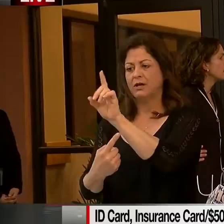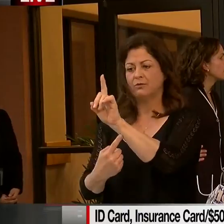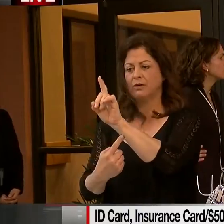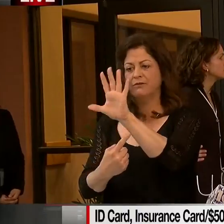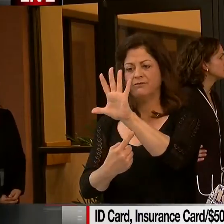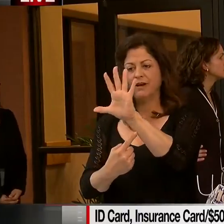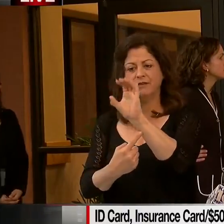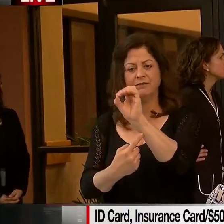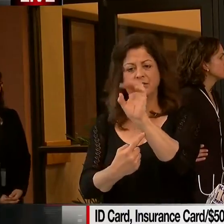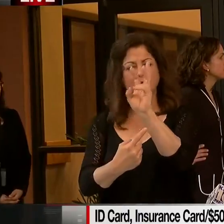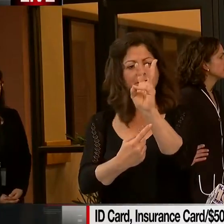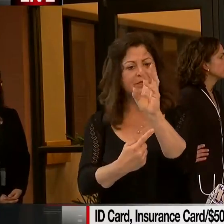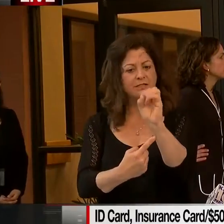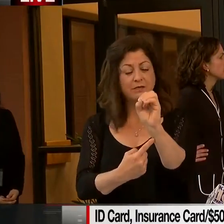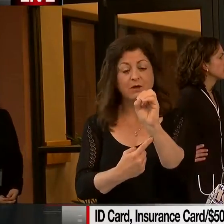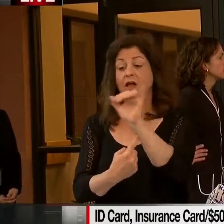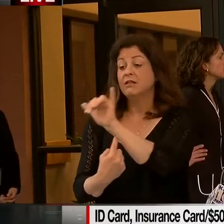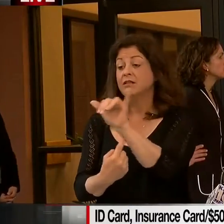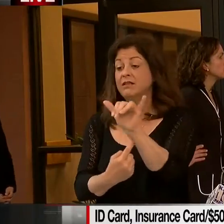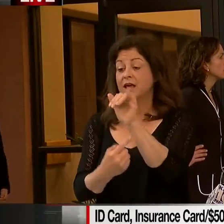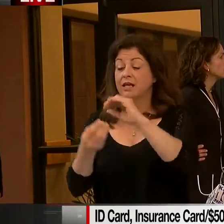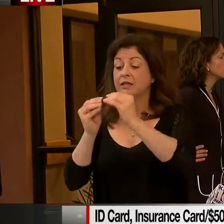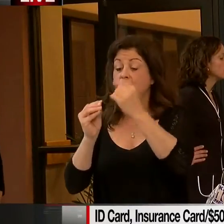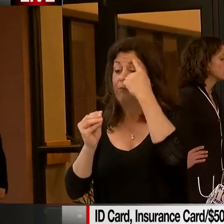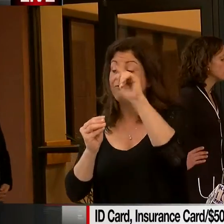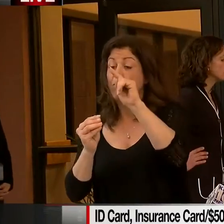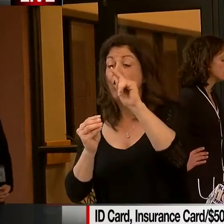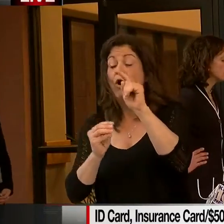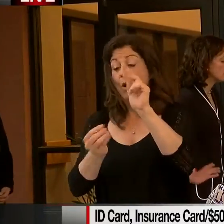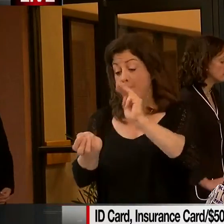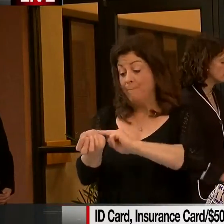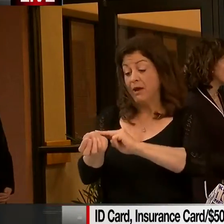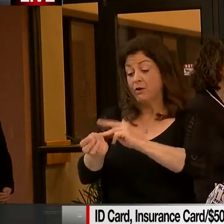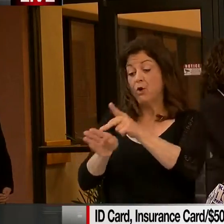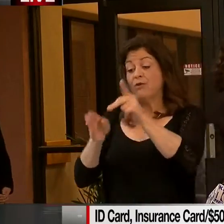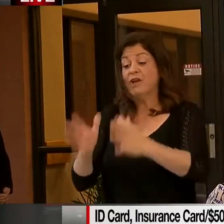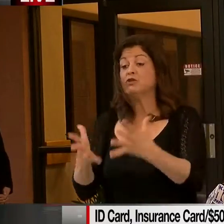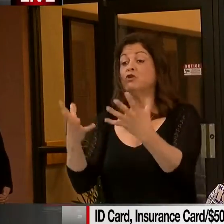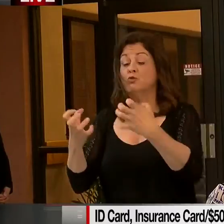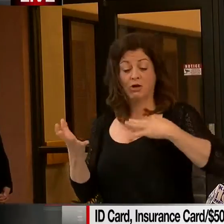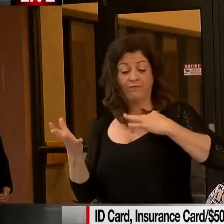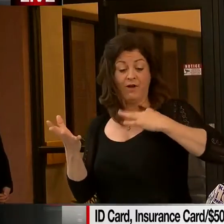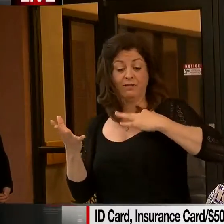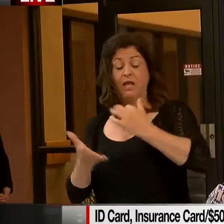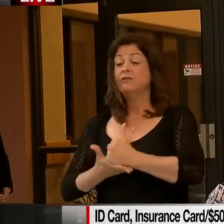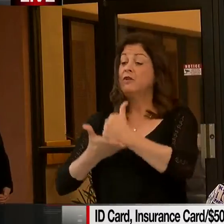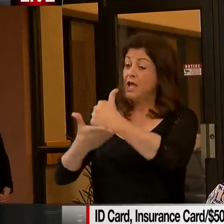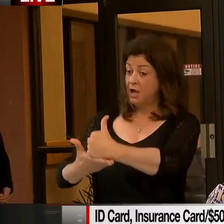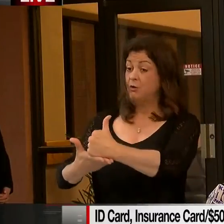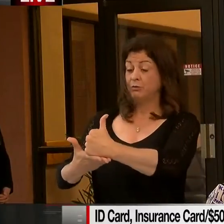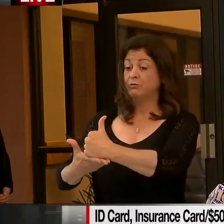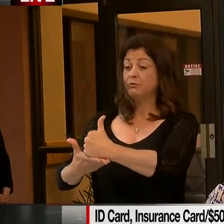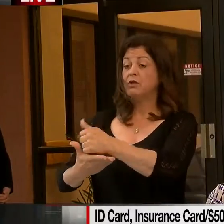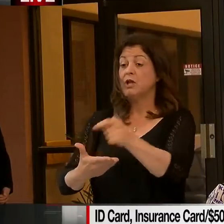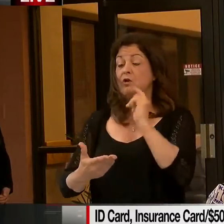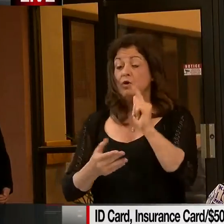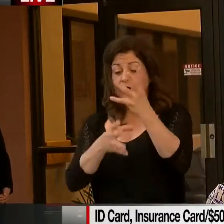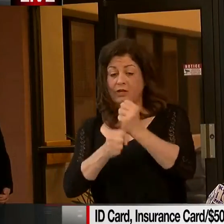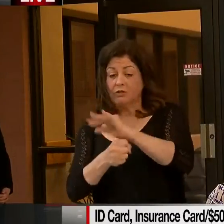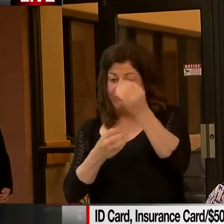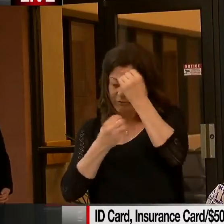291-5060. They can call that number. They will be vetted. They will get their information, and they will ultimately be vetted by